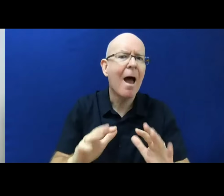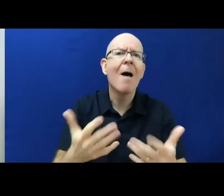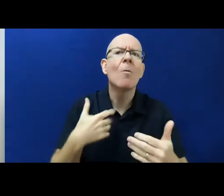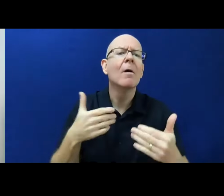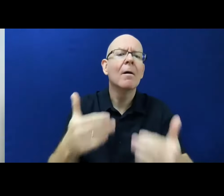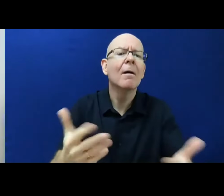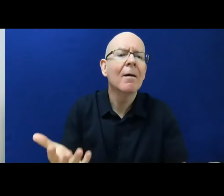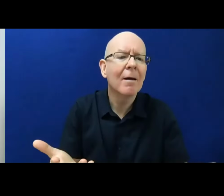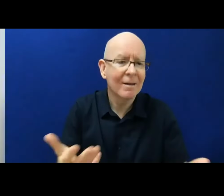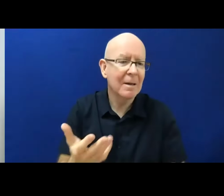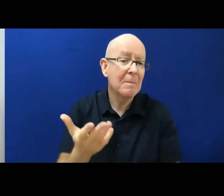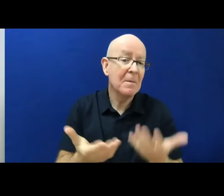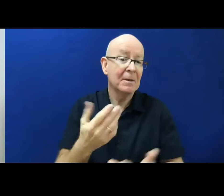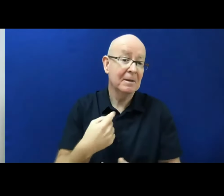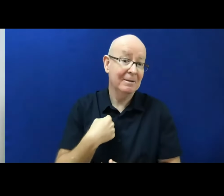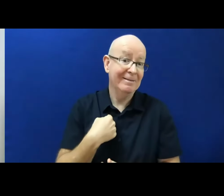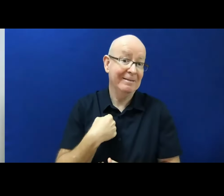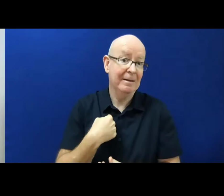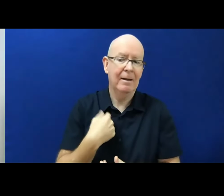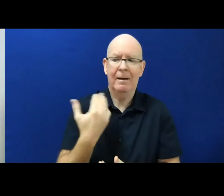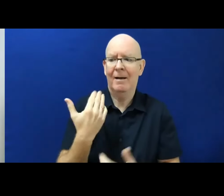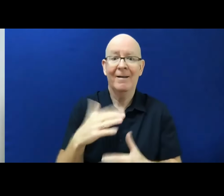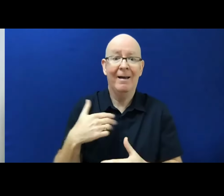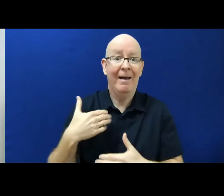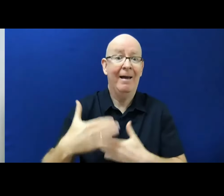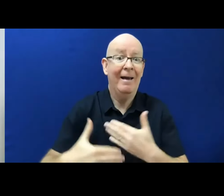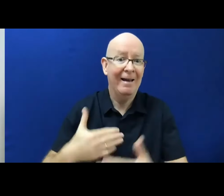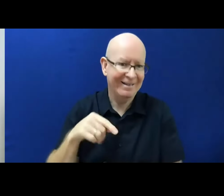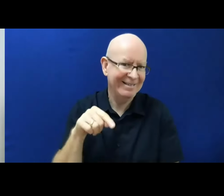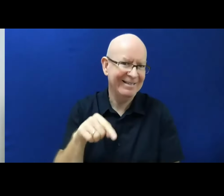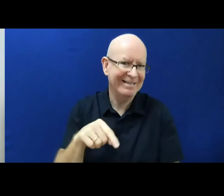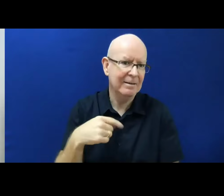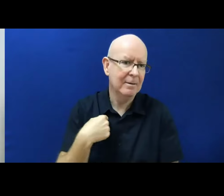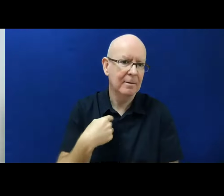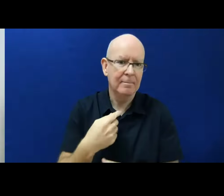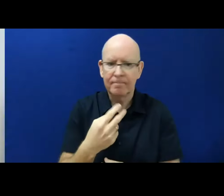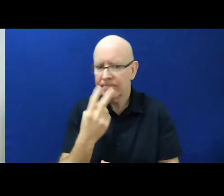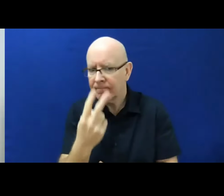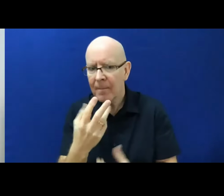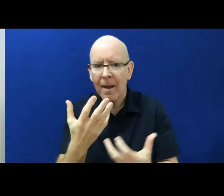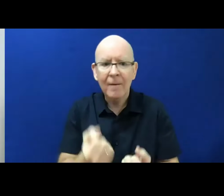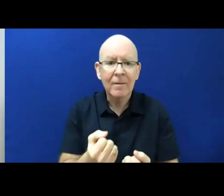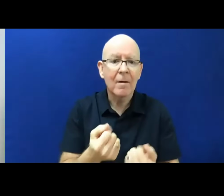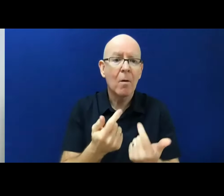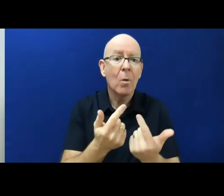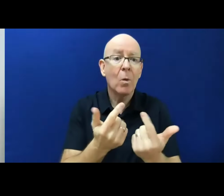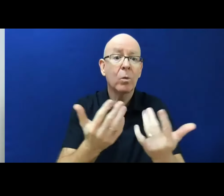why perhaps why is this useful? And I'm thinking, I mean, I'm just aware of how long do I have? I have to stop